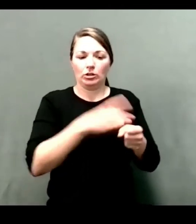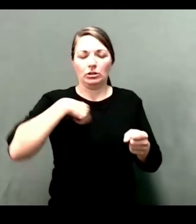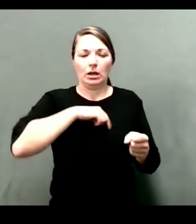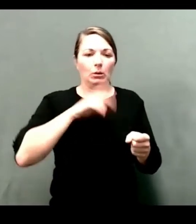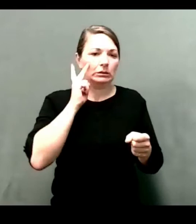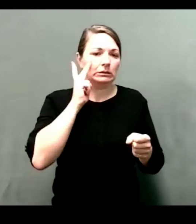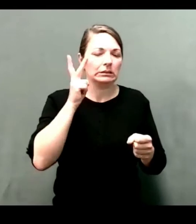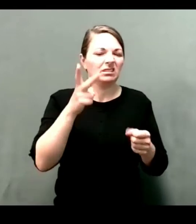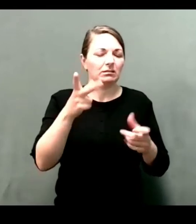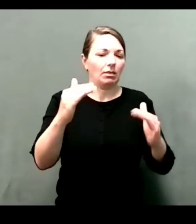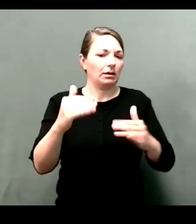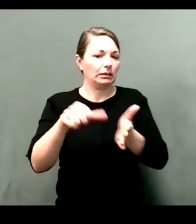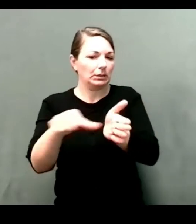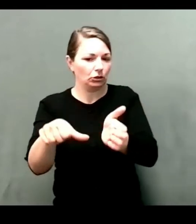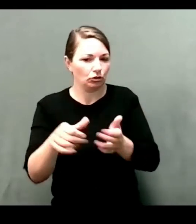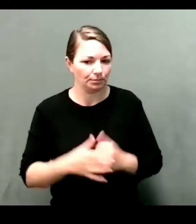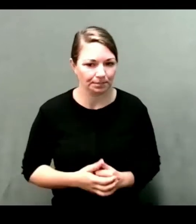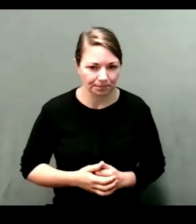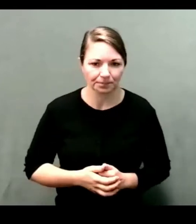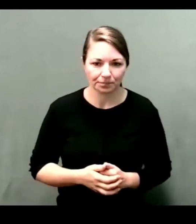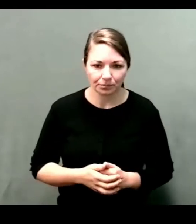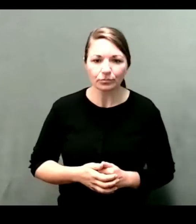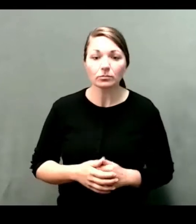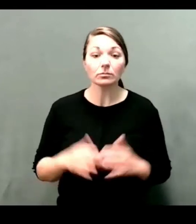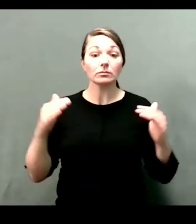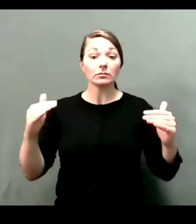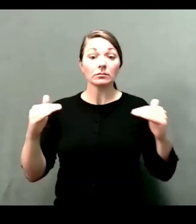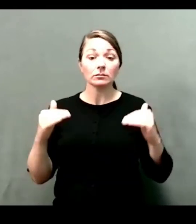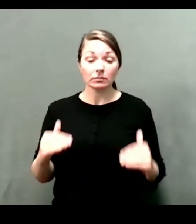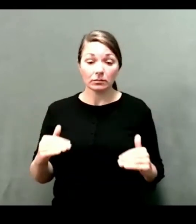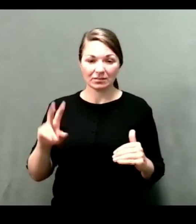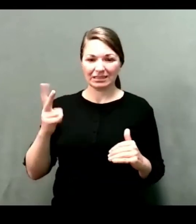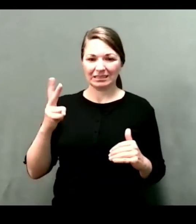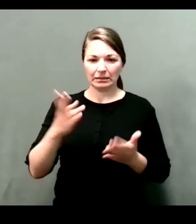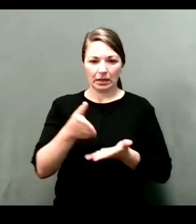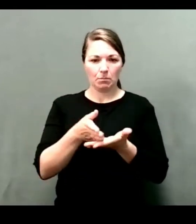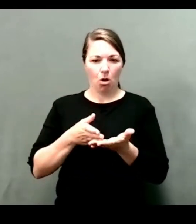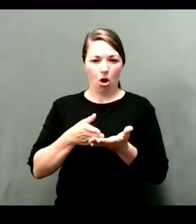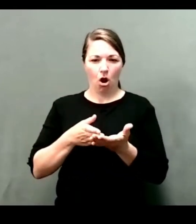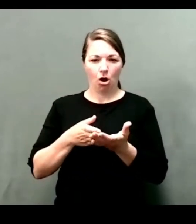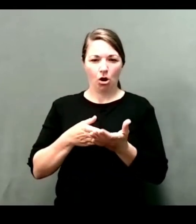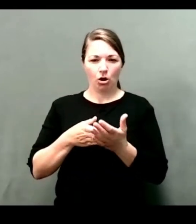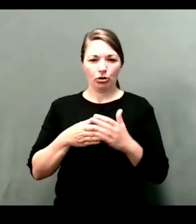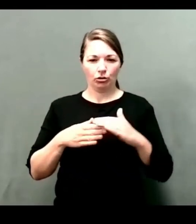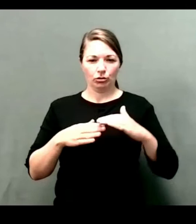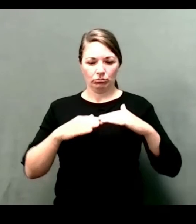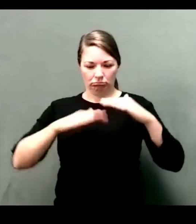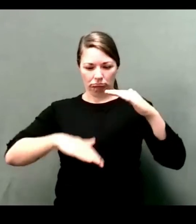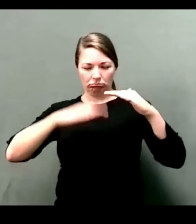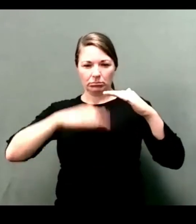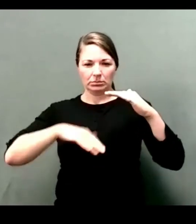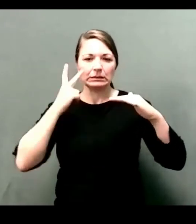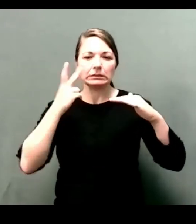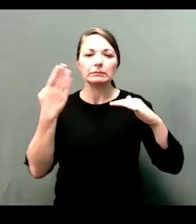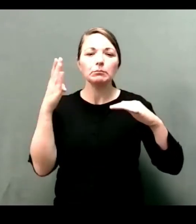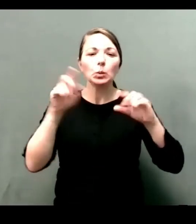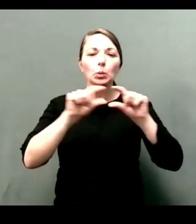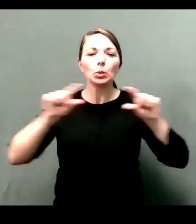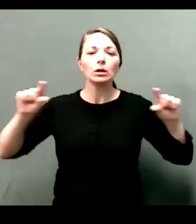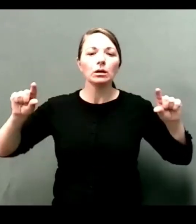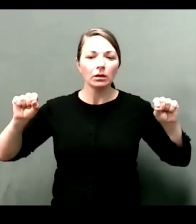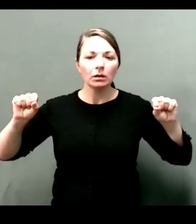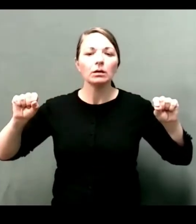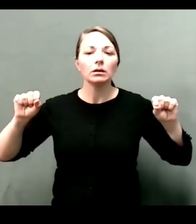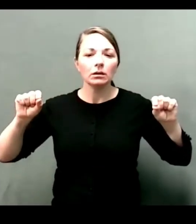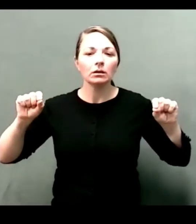next page. So down here on the second half of this page, you will notice a blue box. This blue